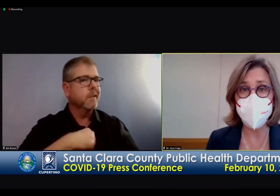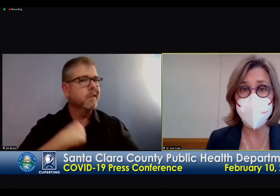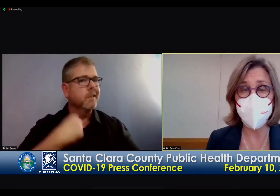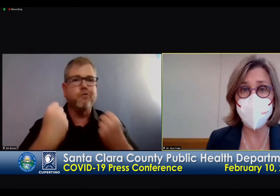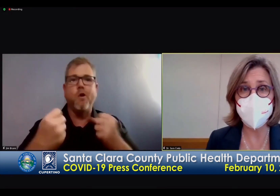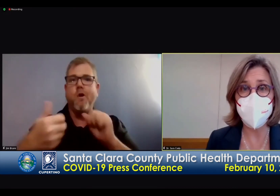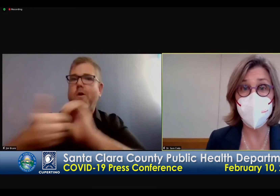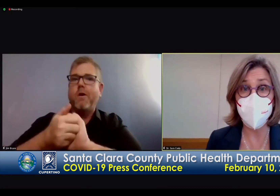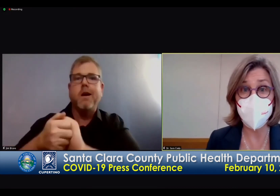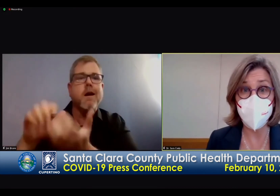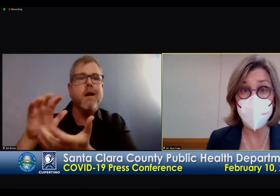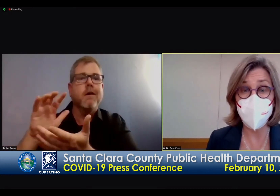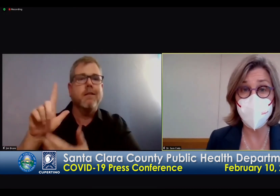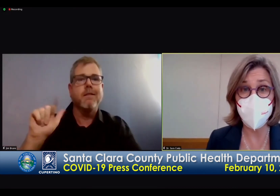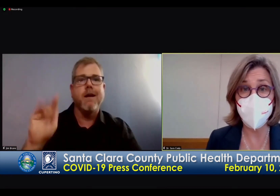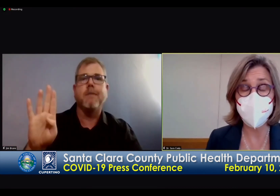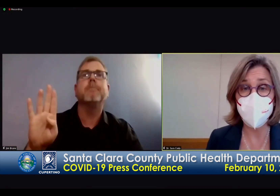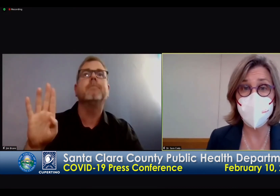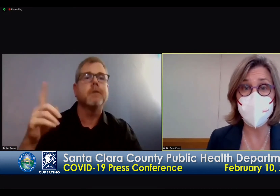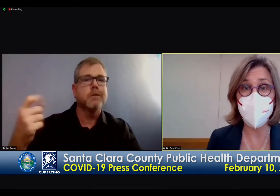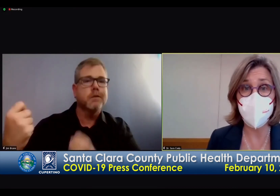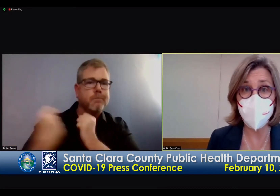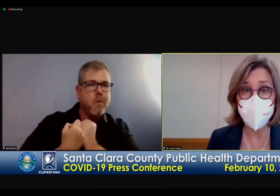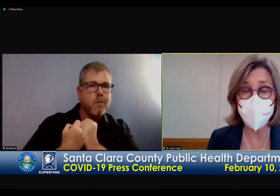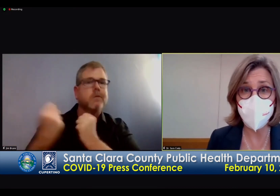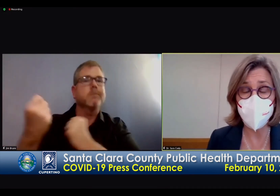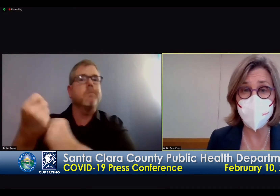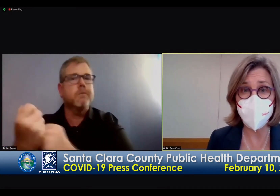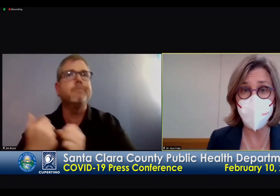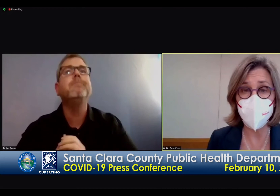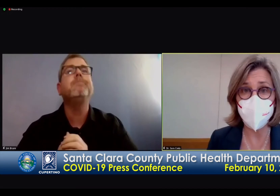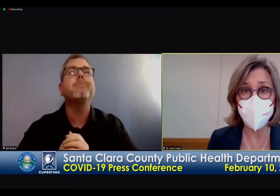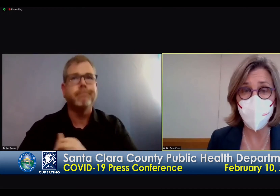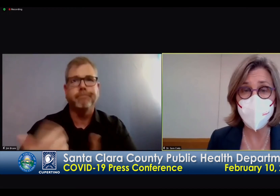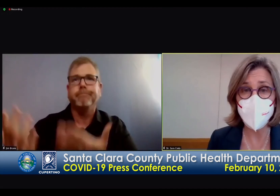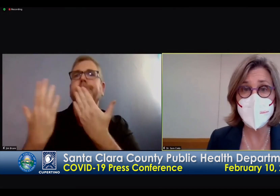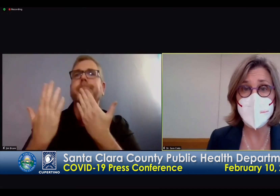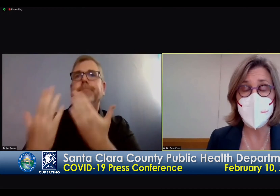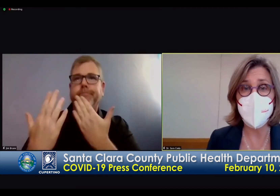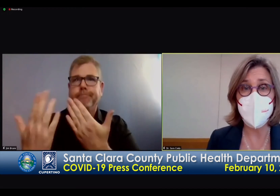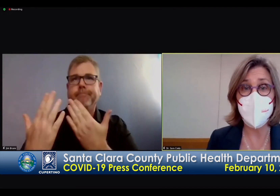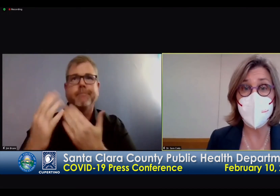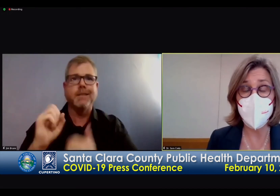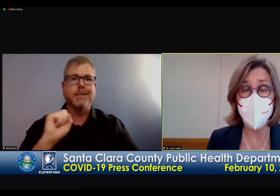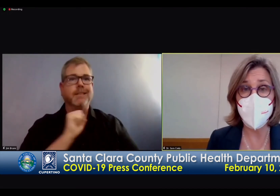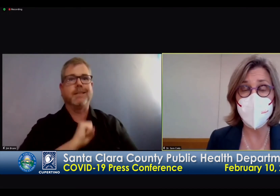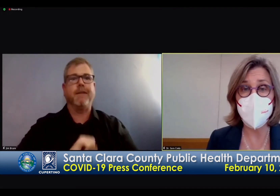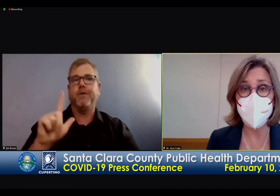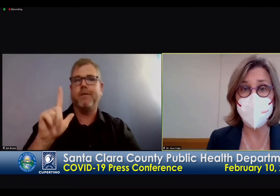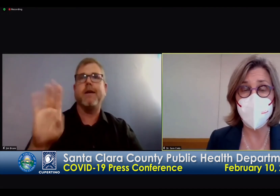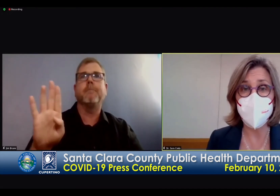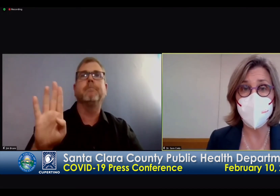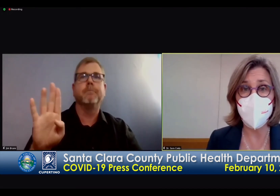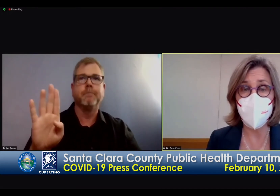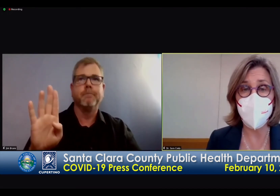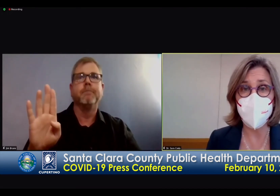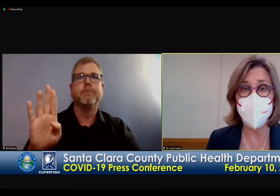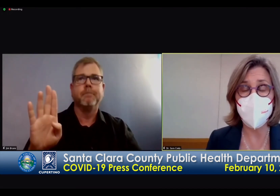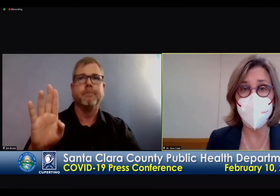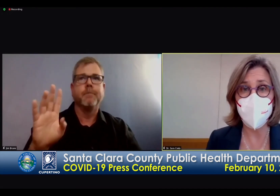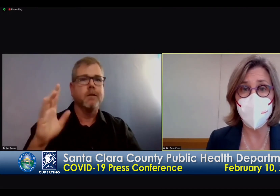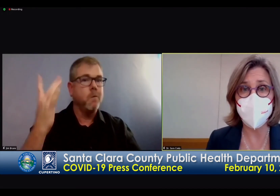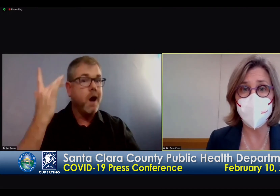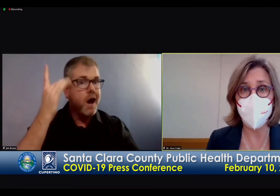did the sequencing and reported it to us so quickly after they got the result. There are other academic labs and other partners